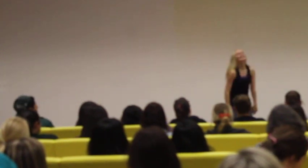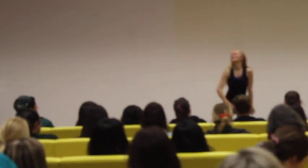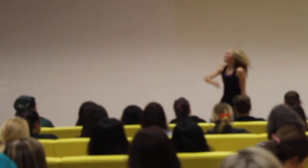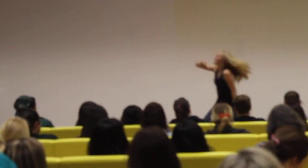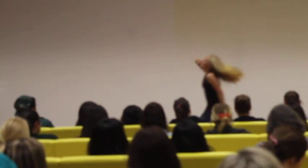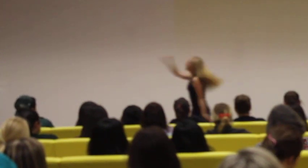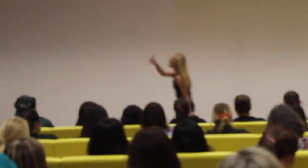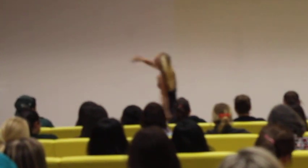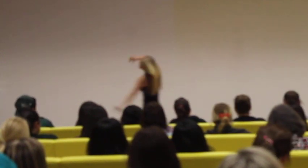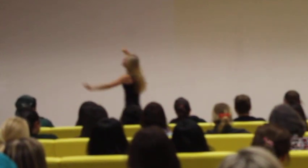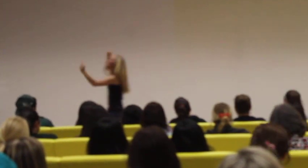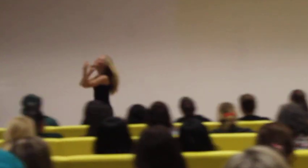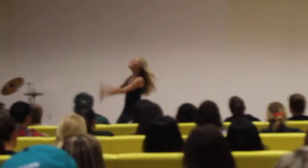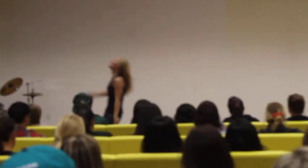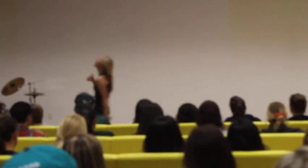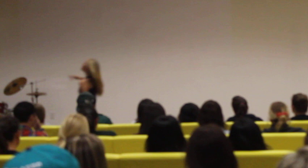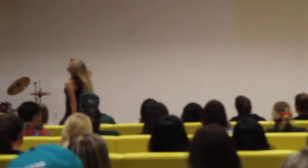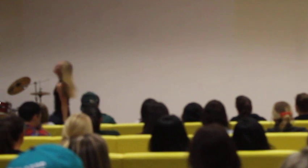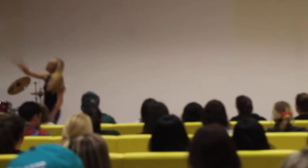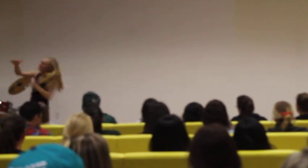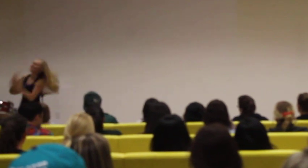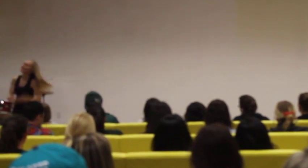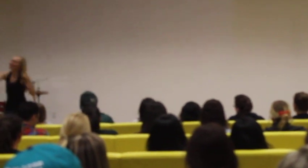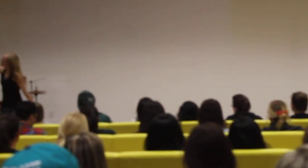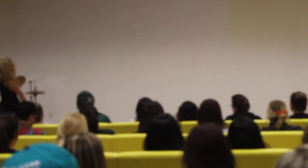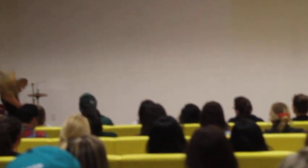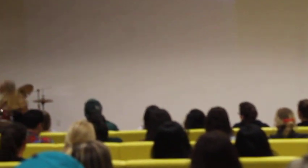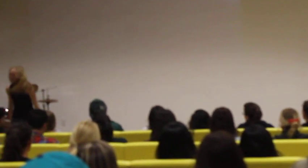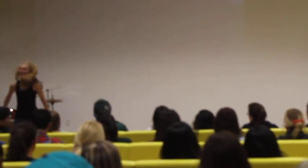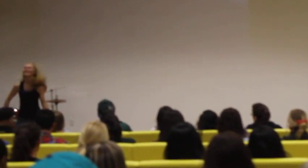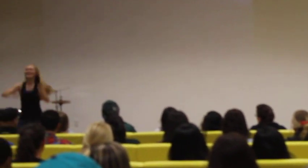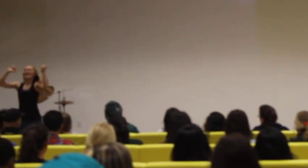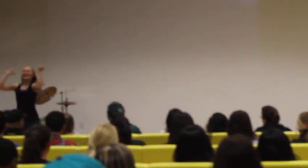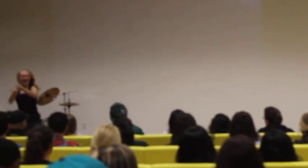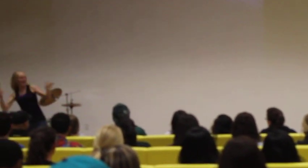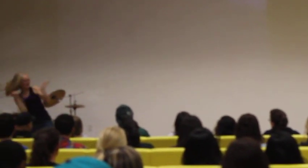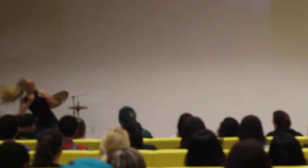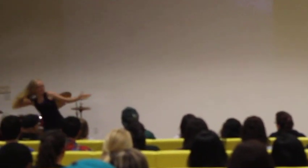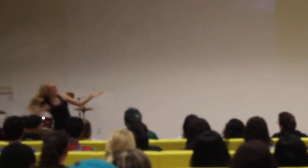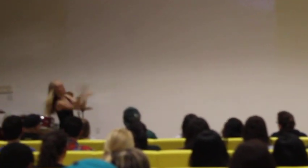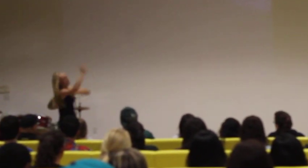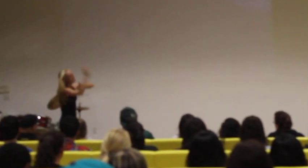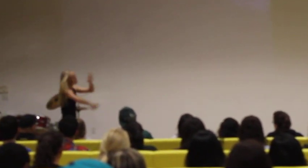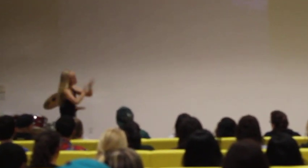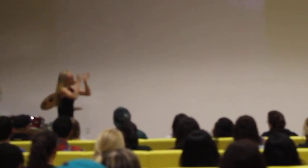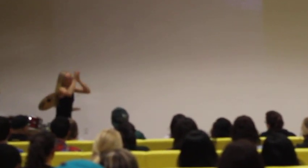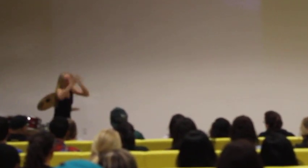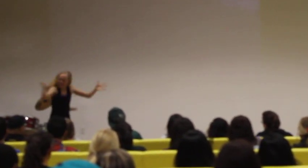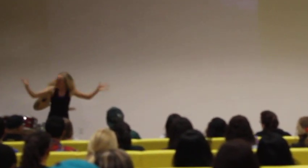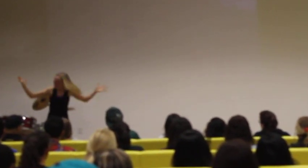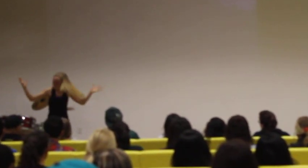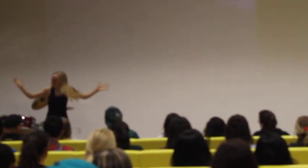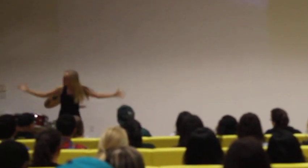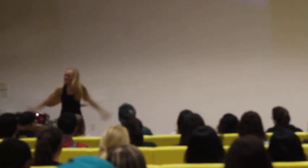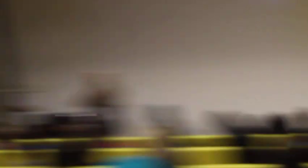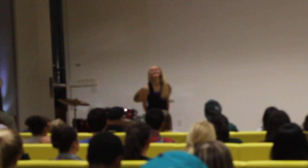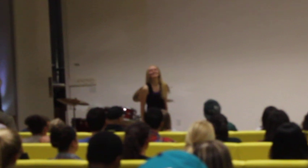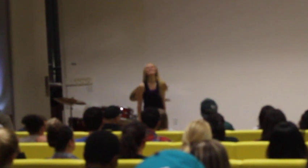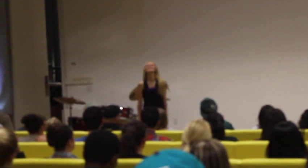Don't you remember I'm your baby girl? How could you push me out of your heart?